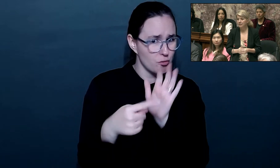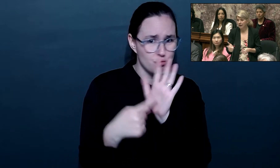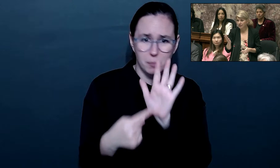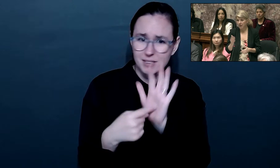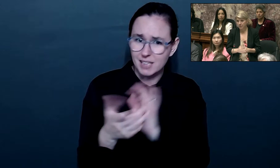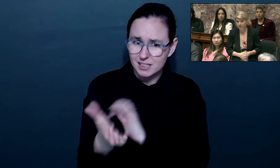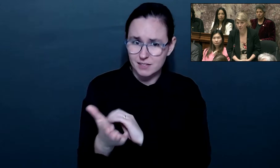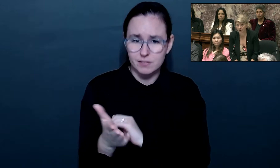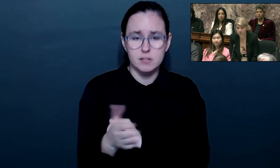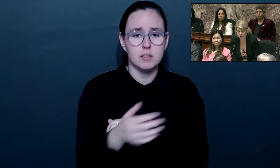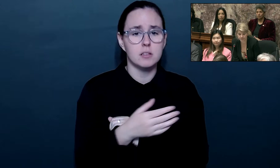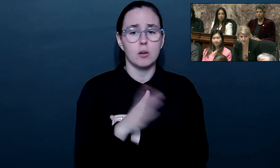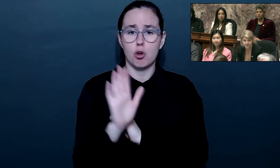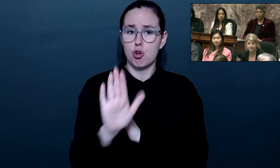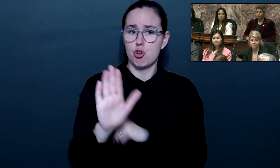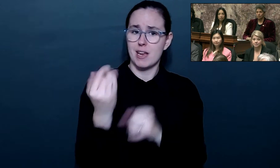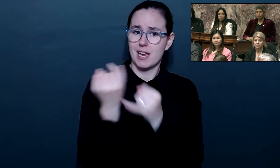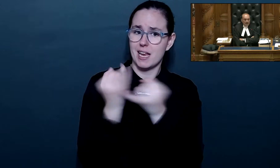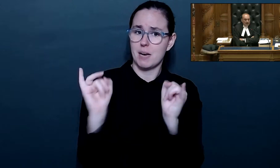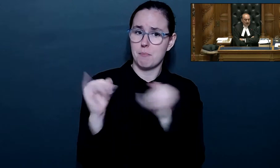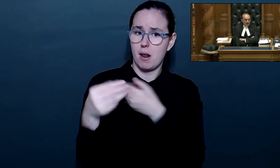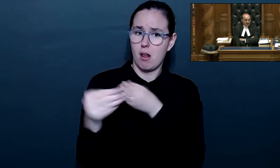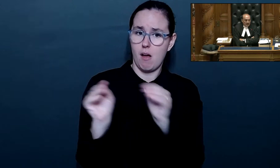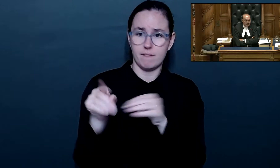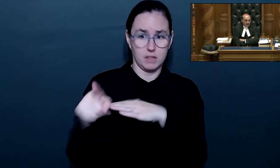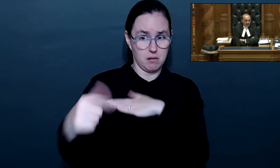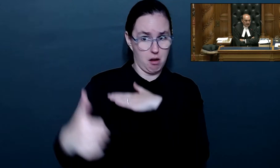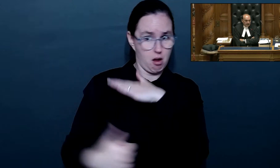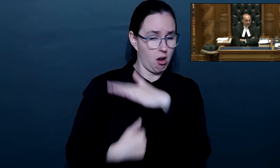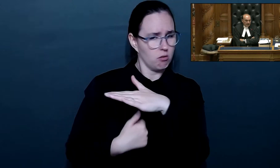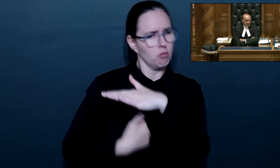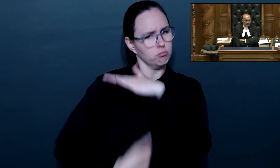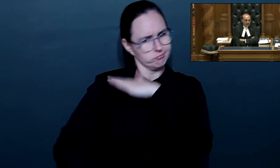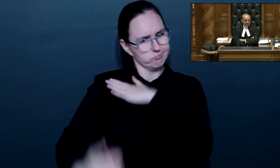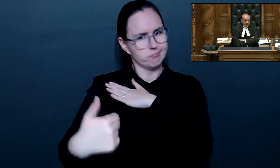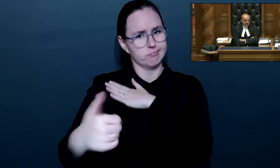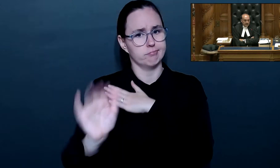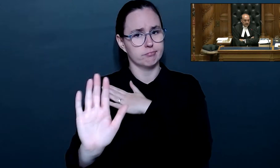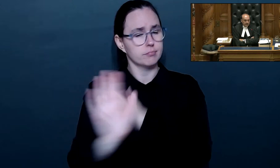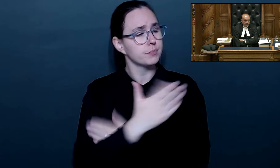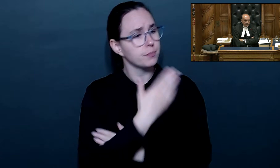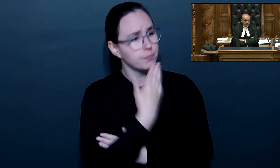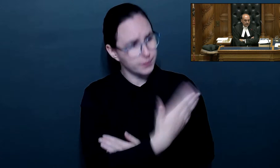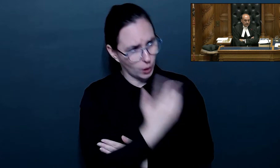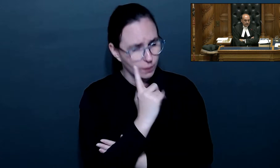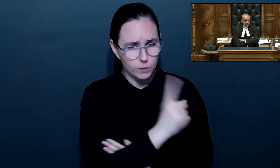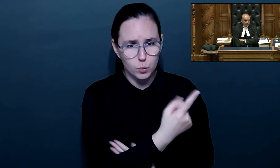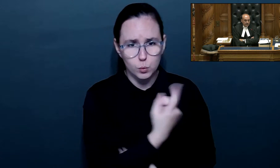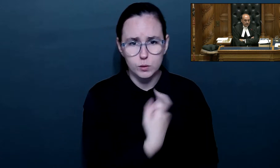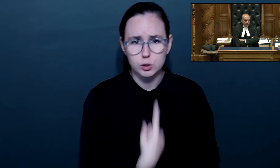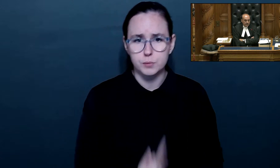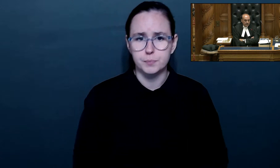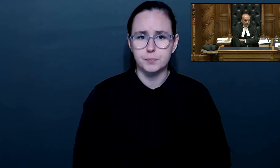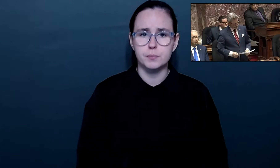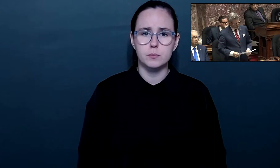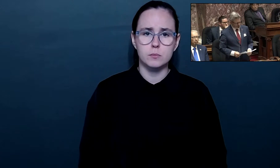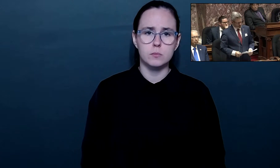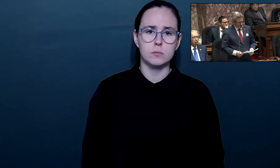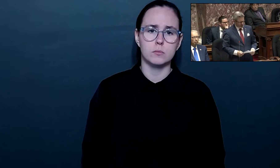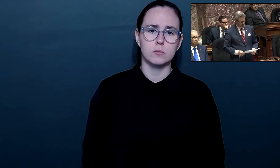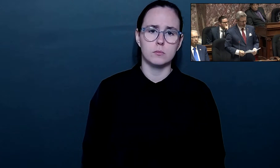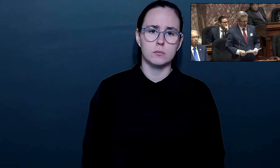and thank the member for the question. Member for Abbotsford South. Thank you very much, Mr. Speaker.